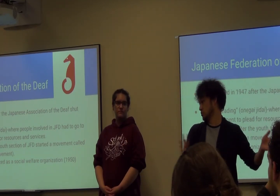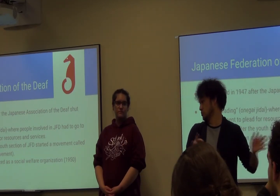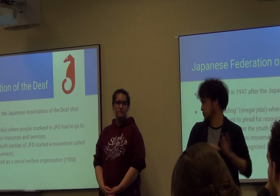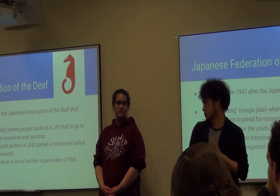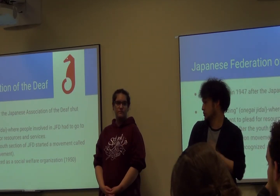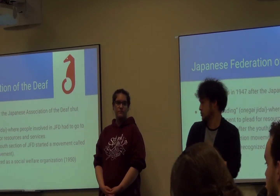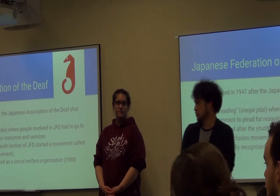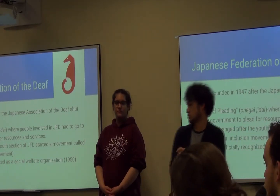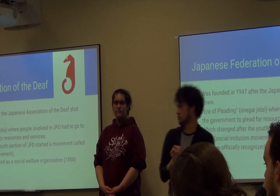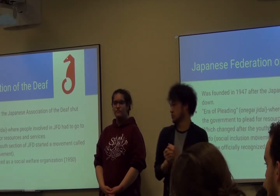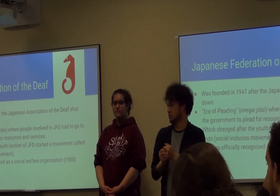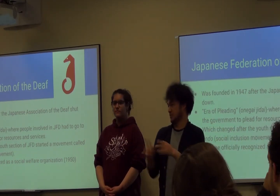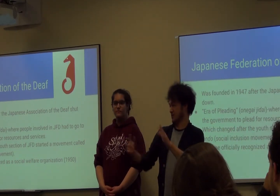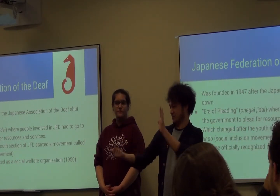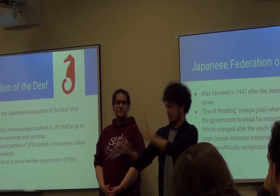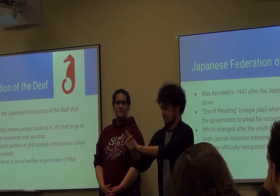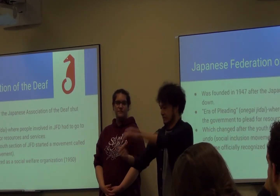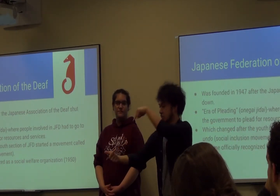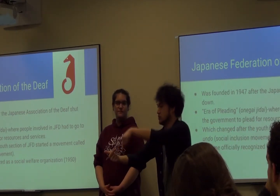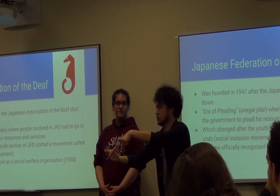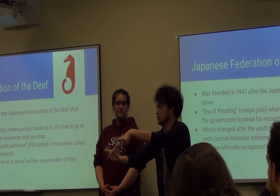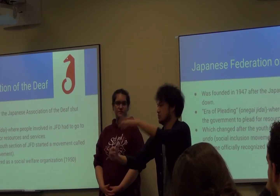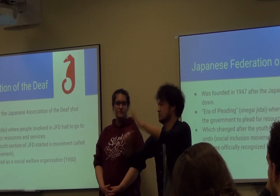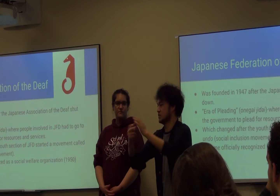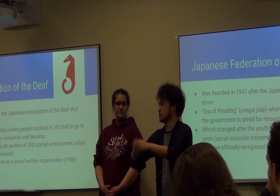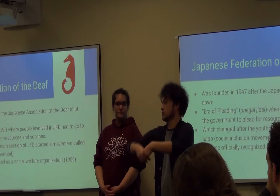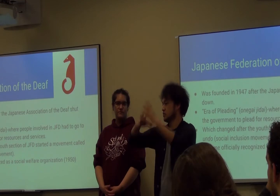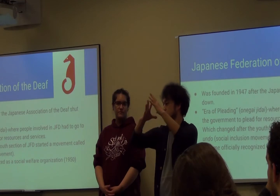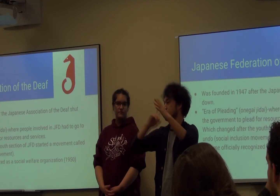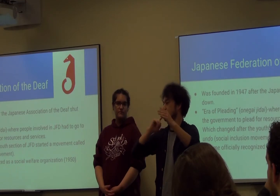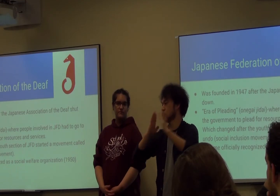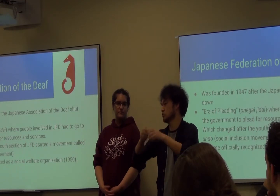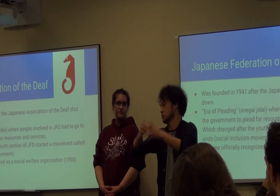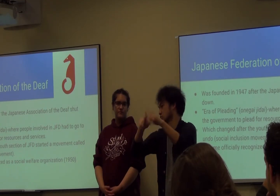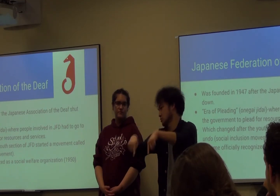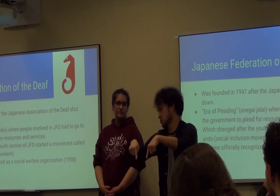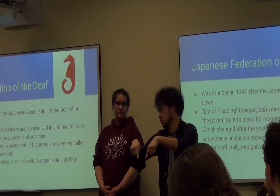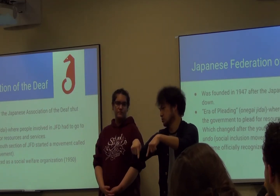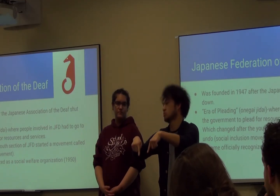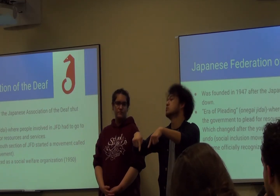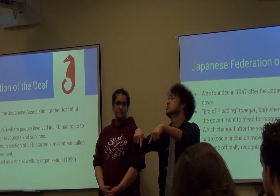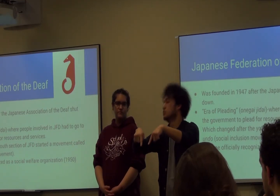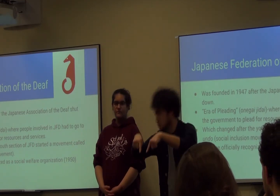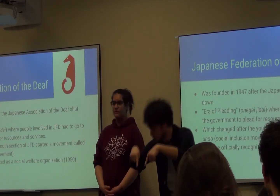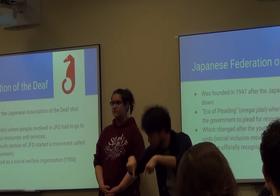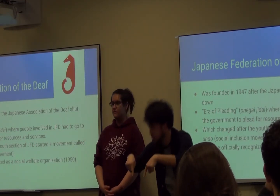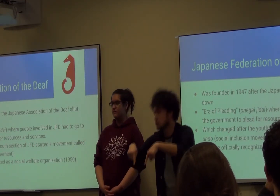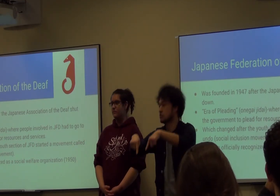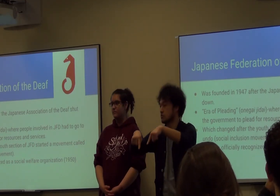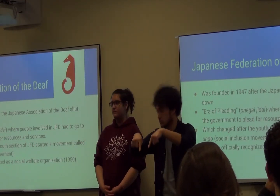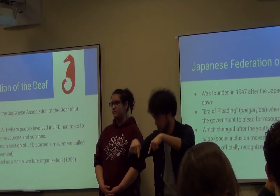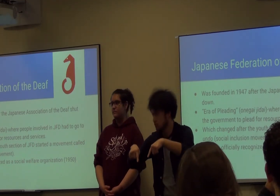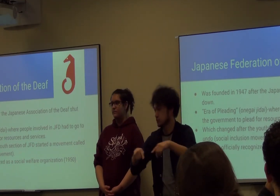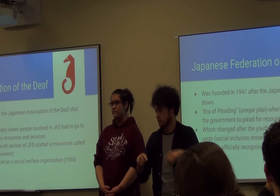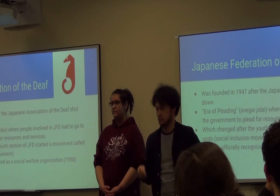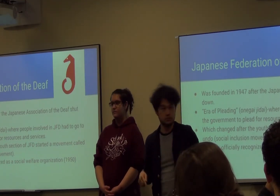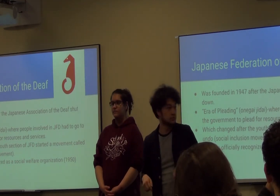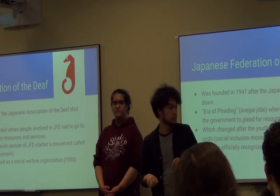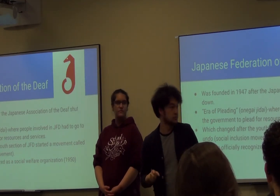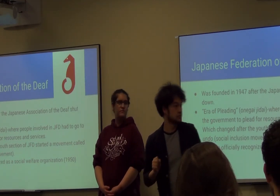were to, but for the point being is that it was banned for a long time until the